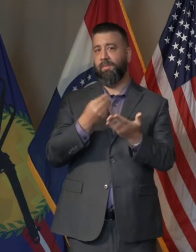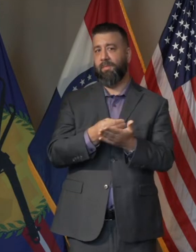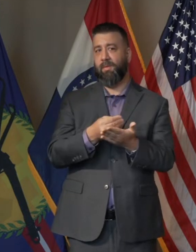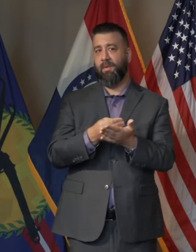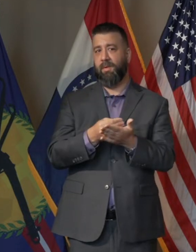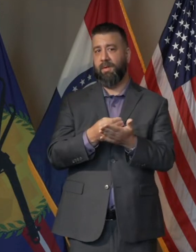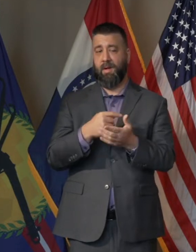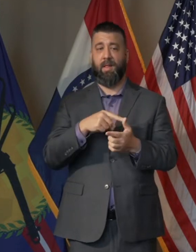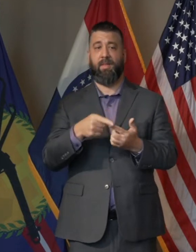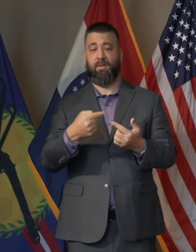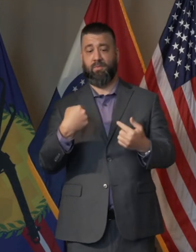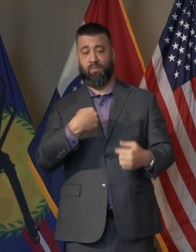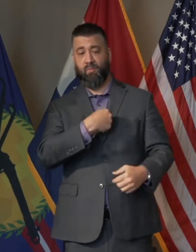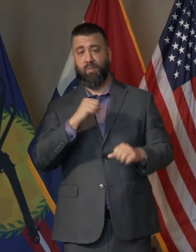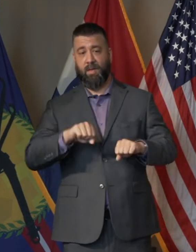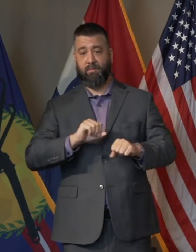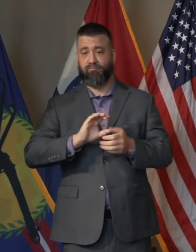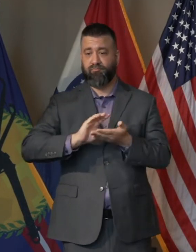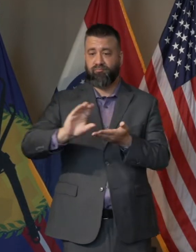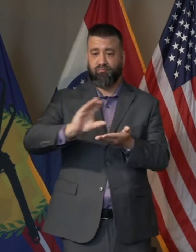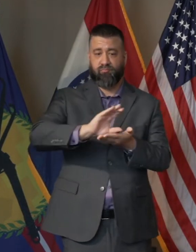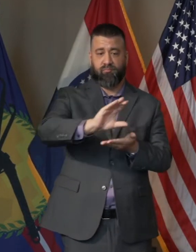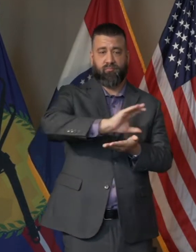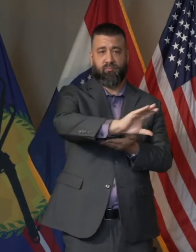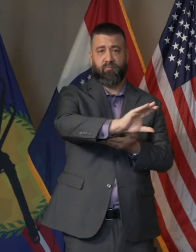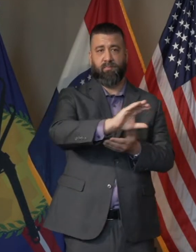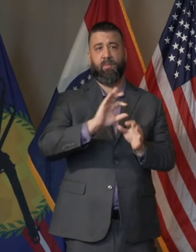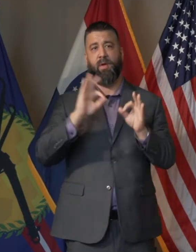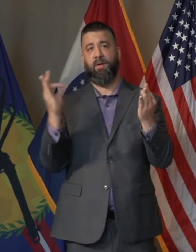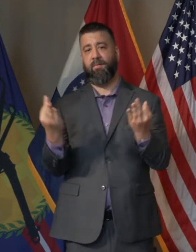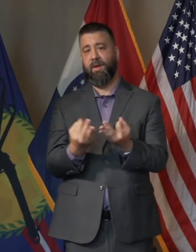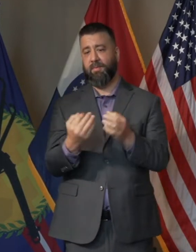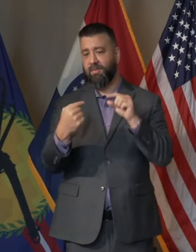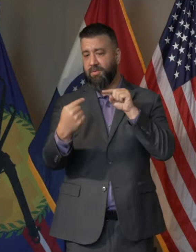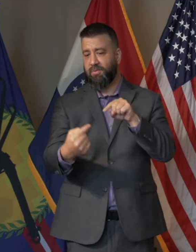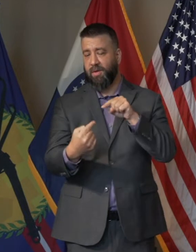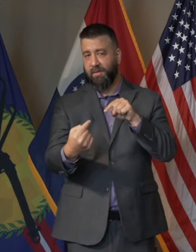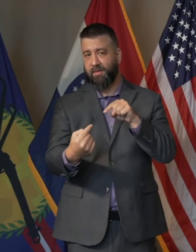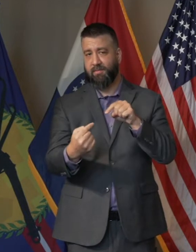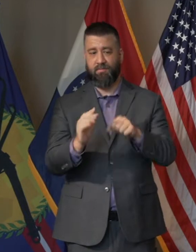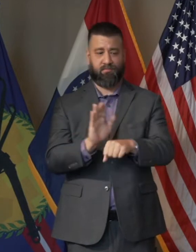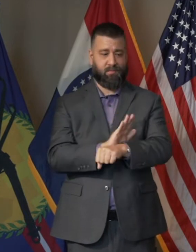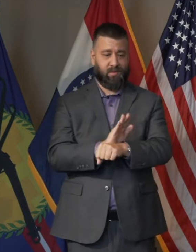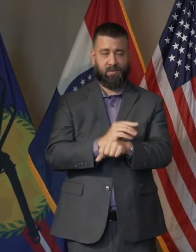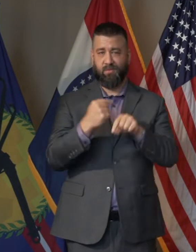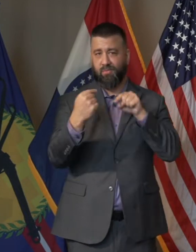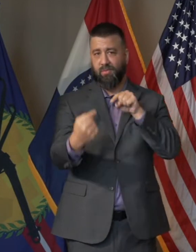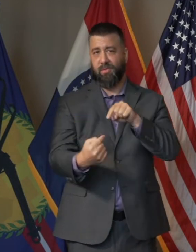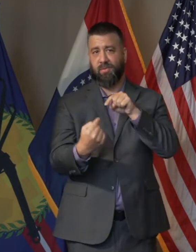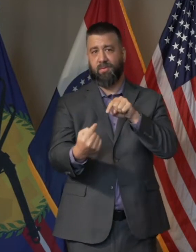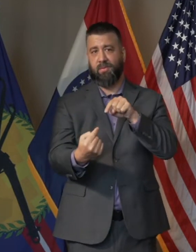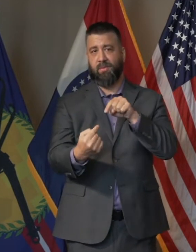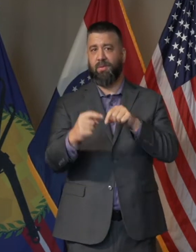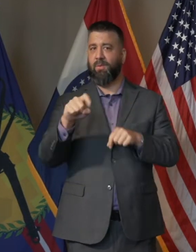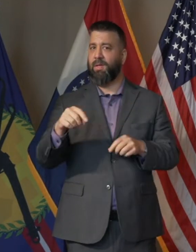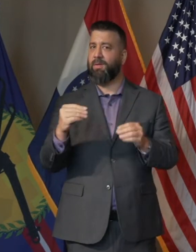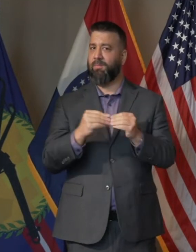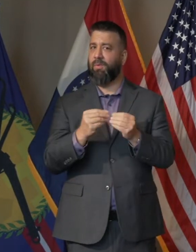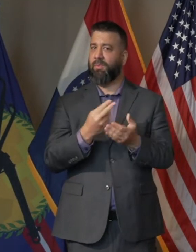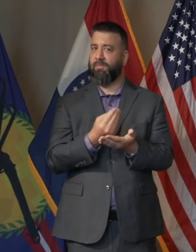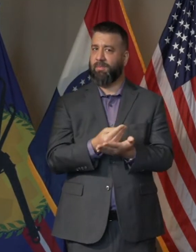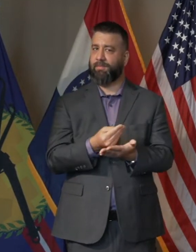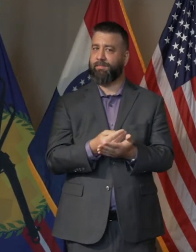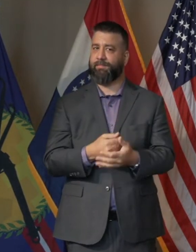community to those who need it the most. Our families are hurting, our businesses are hurting, and we need more